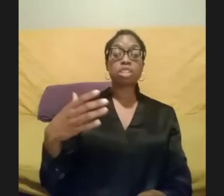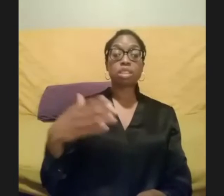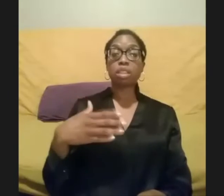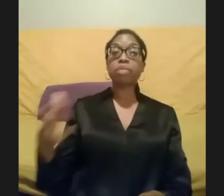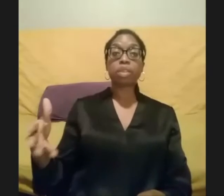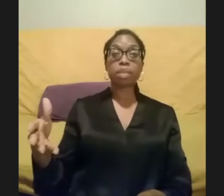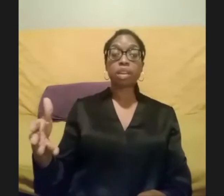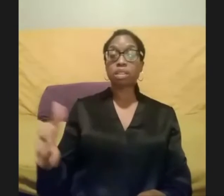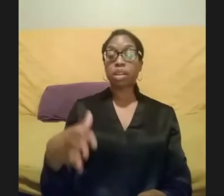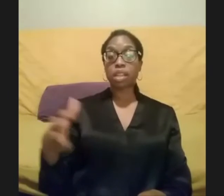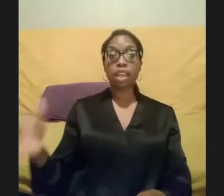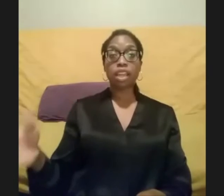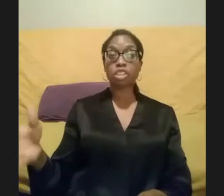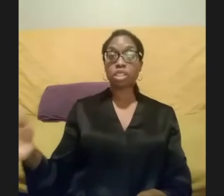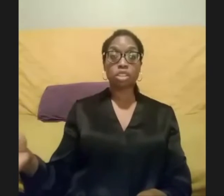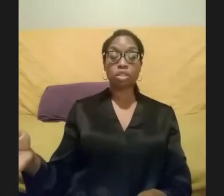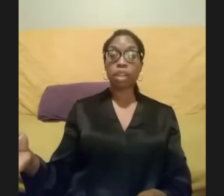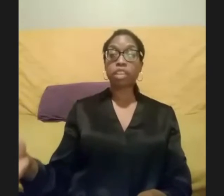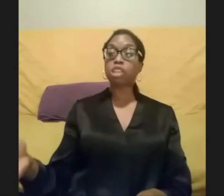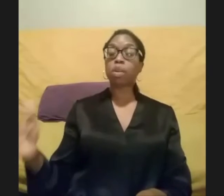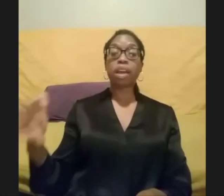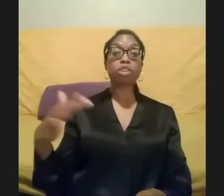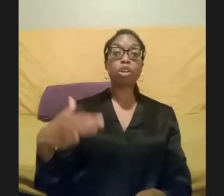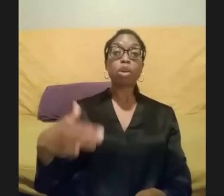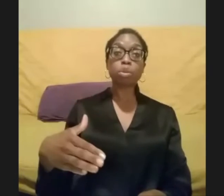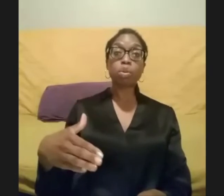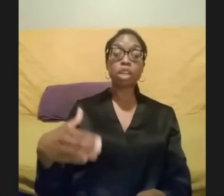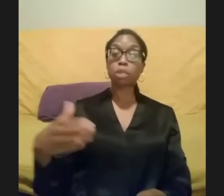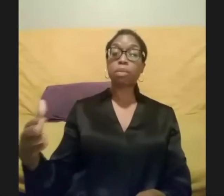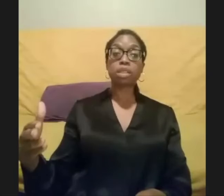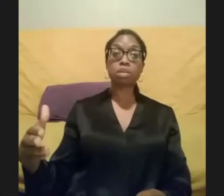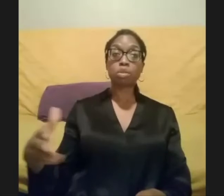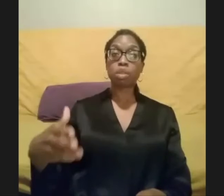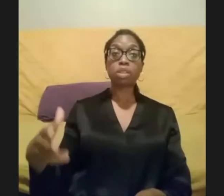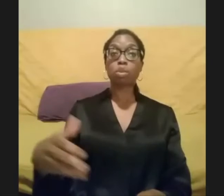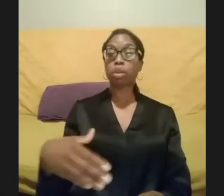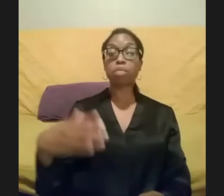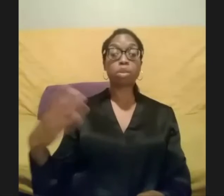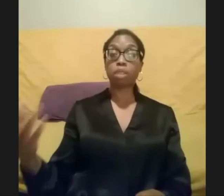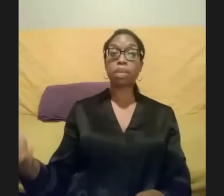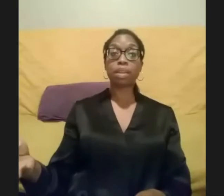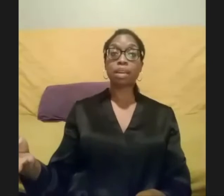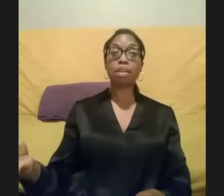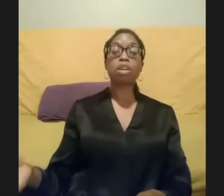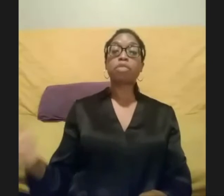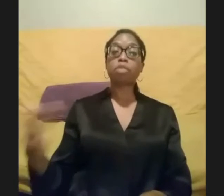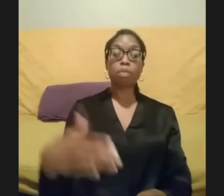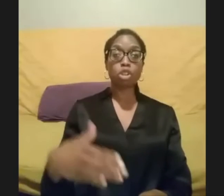live with it because they're at an age and stage in their life they don't want to have to go through experimental treatments or chemotherapy again for a marginal